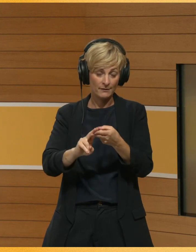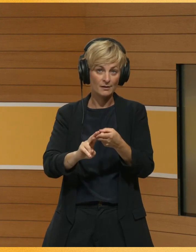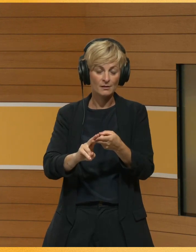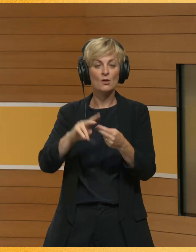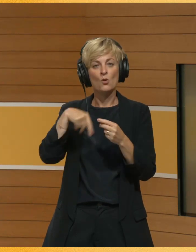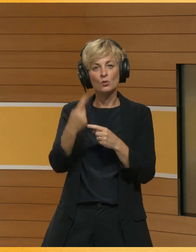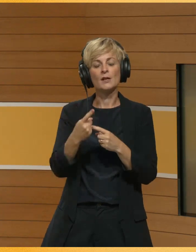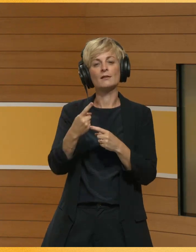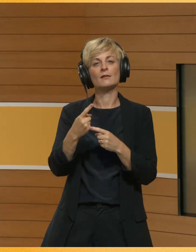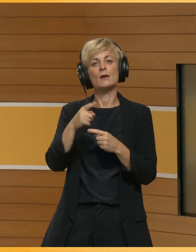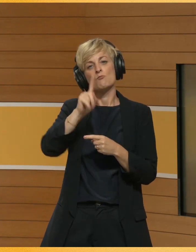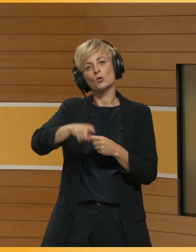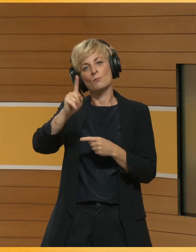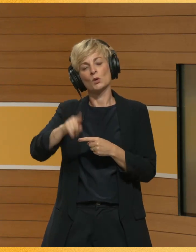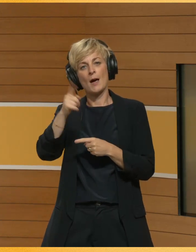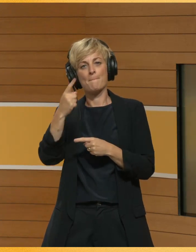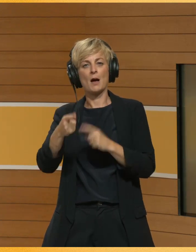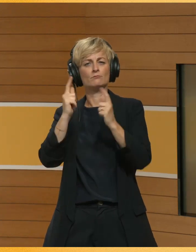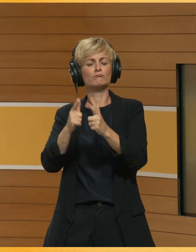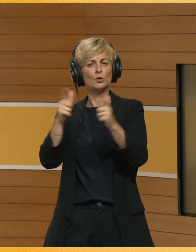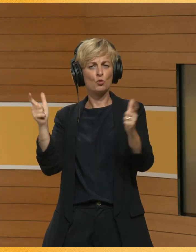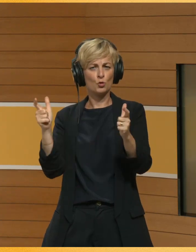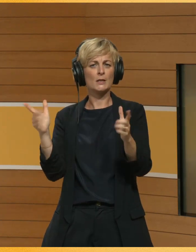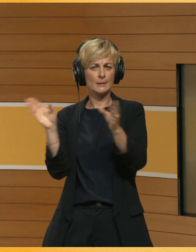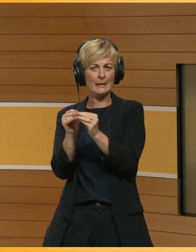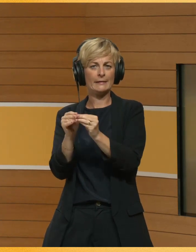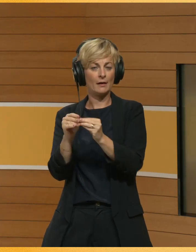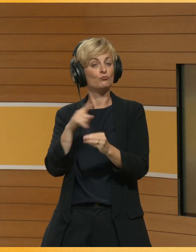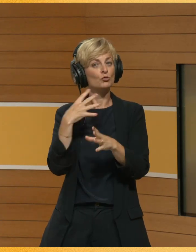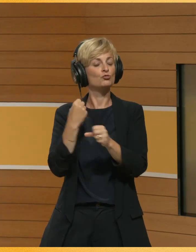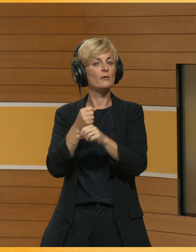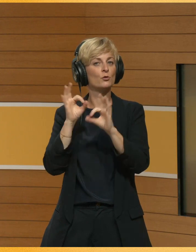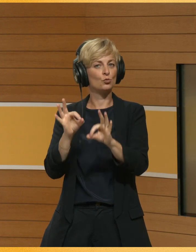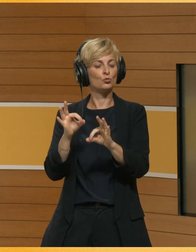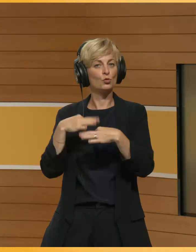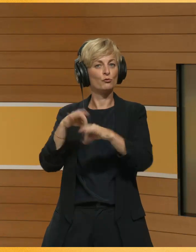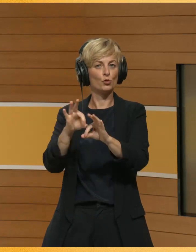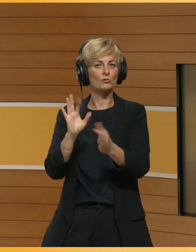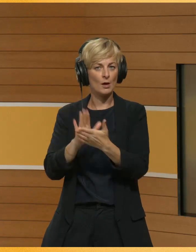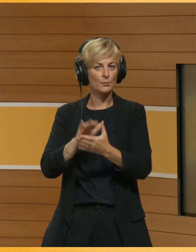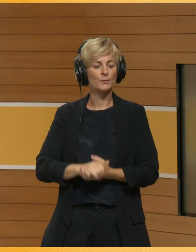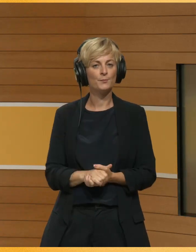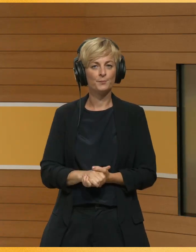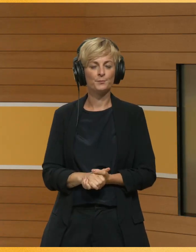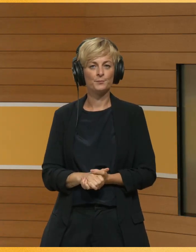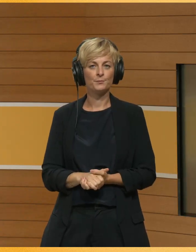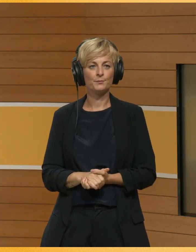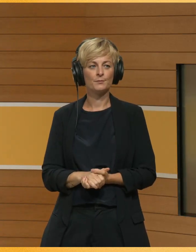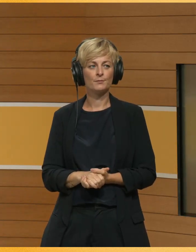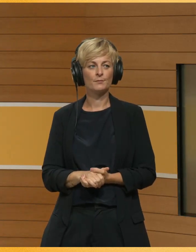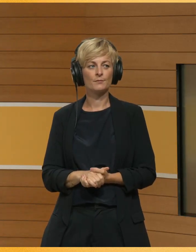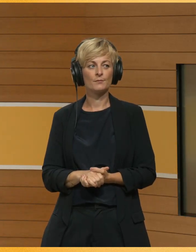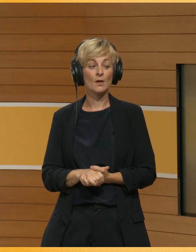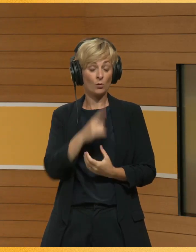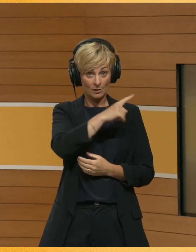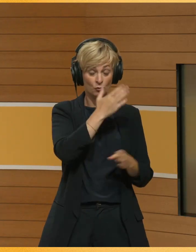quite good at keeping in touch, actually. Yeah. And they already came to visit you?